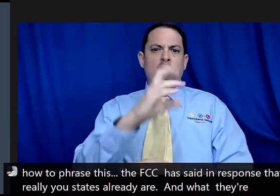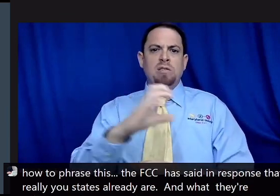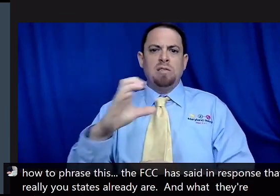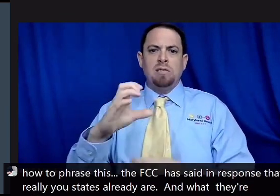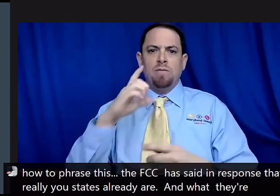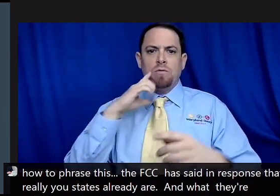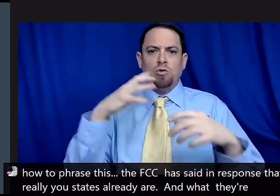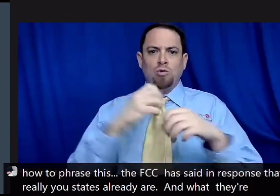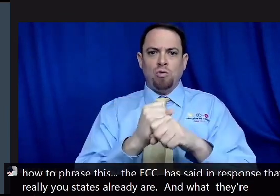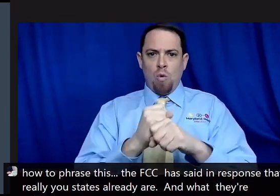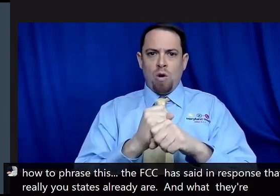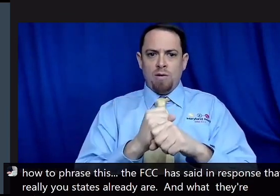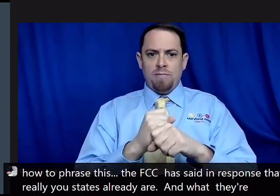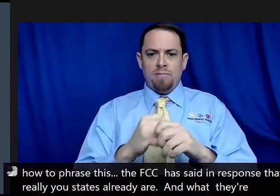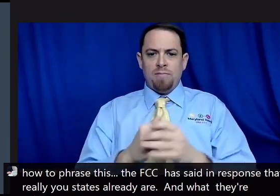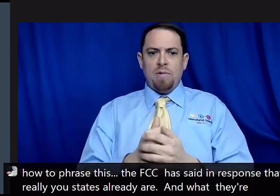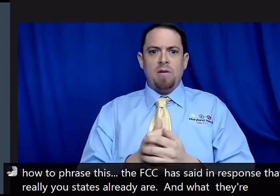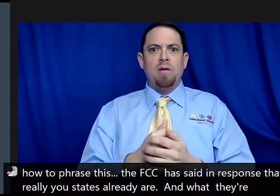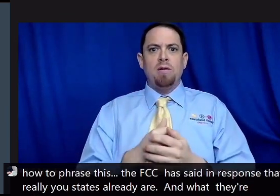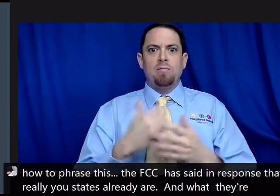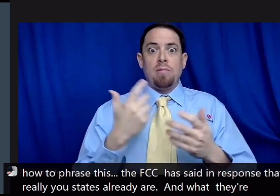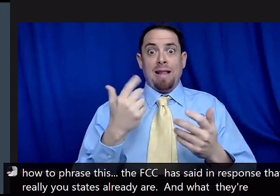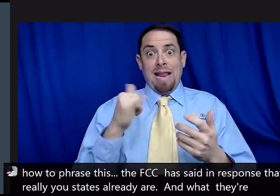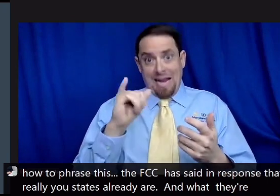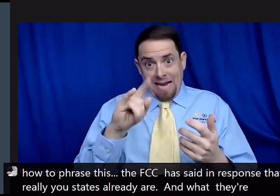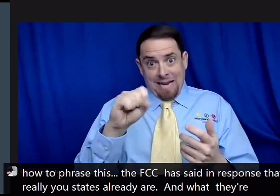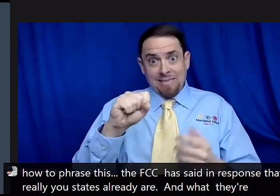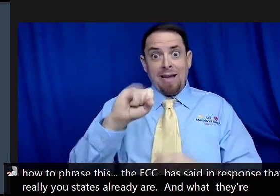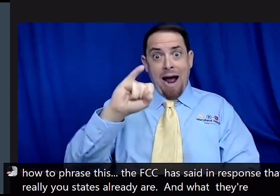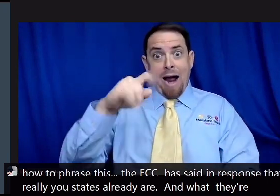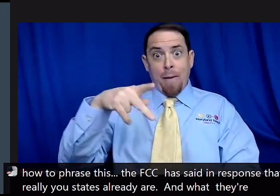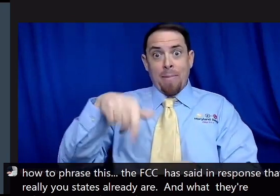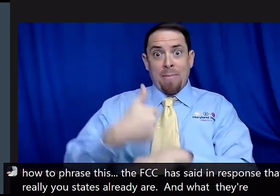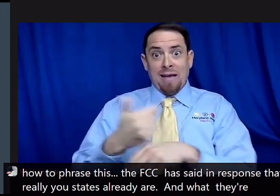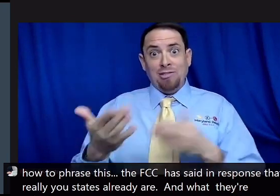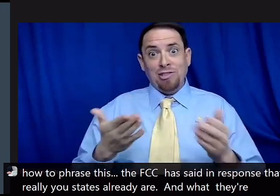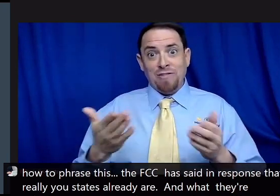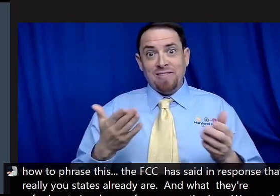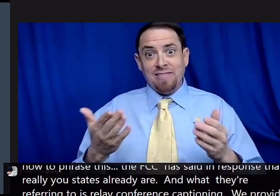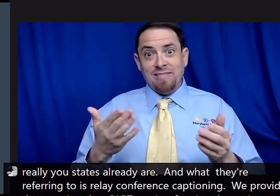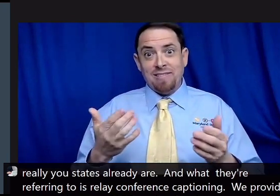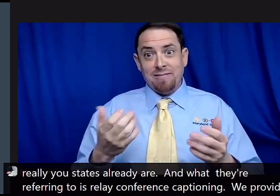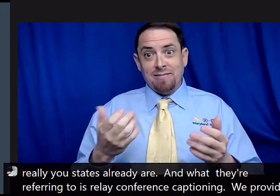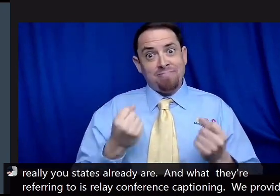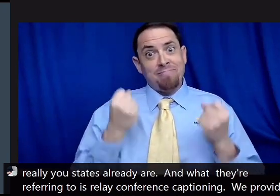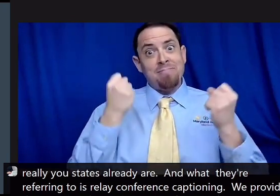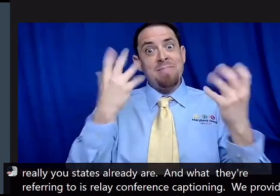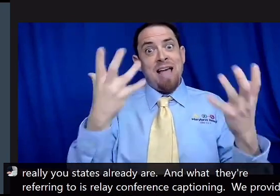virtual meetings. RCC is the nomenclature we use. And yes, that